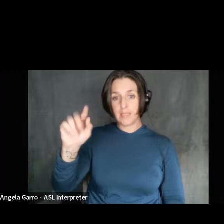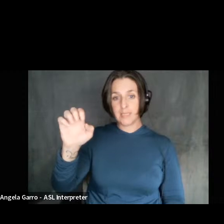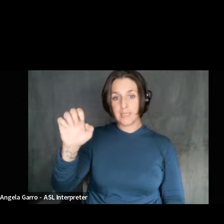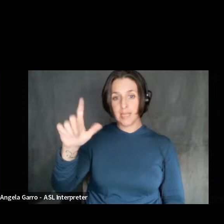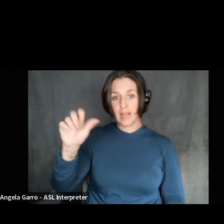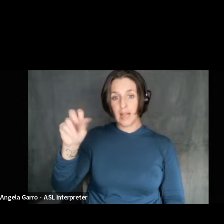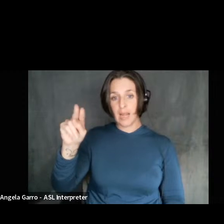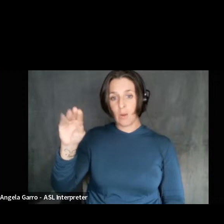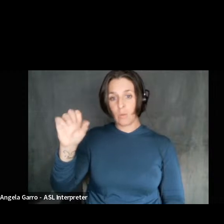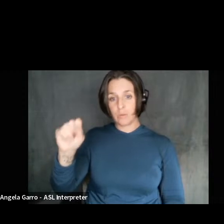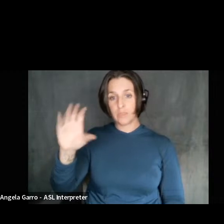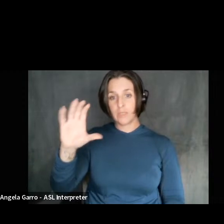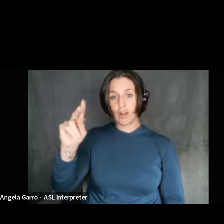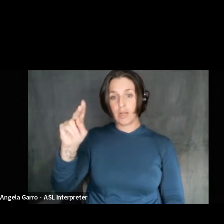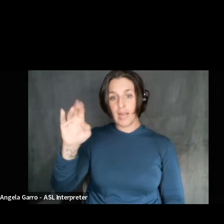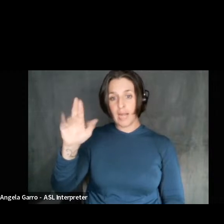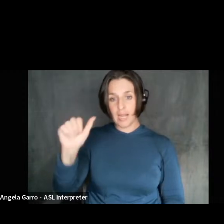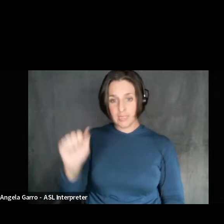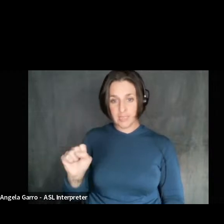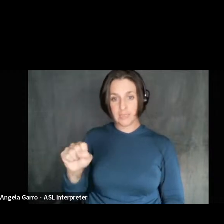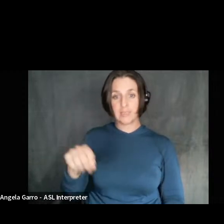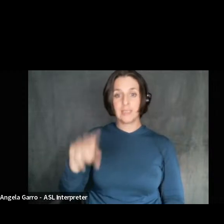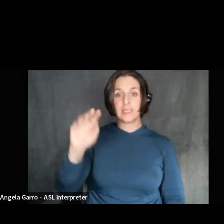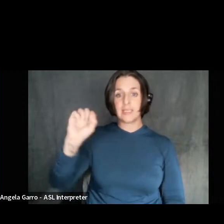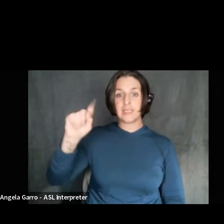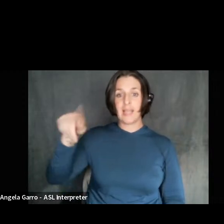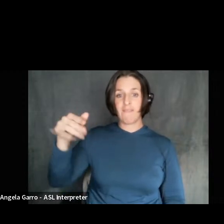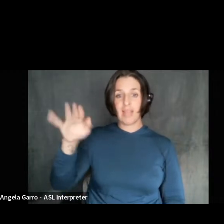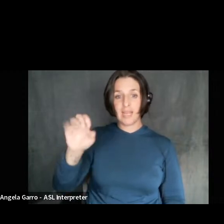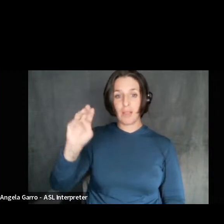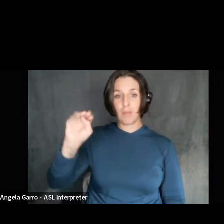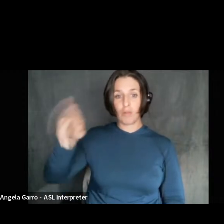Stephanie Murphy, Amelia Nash,